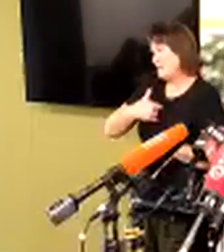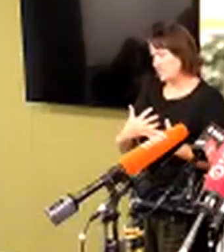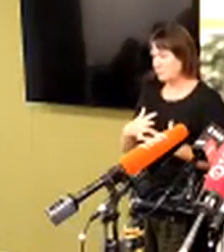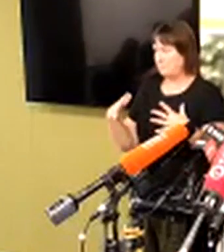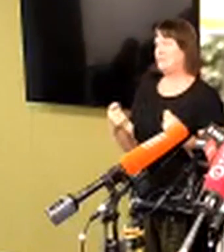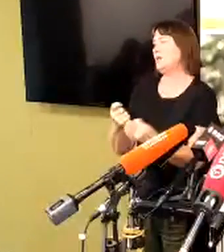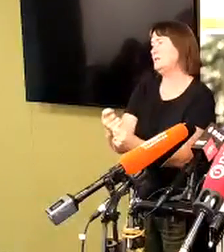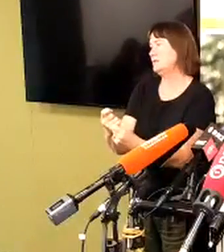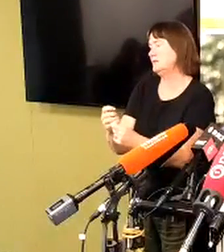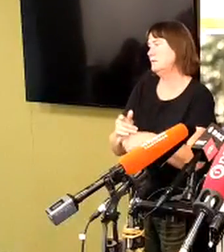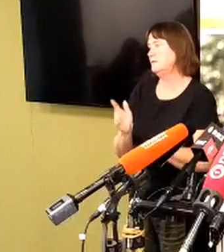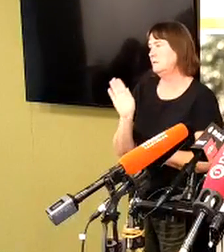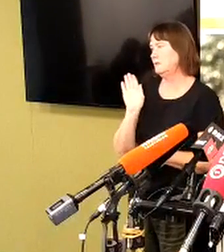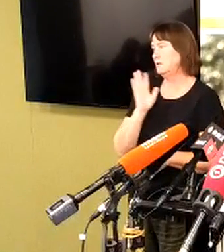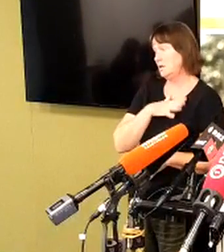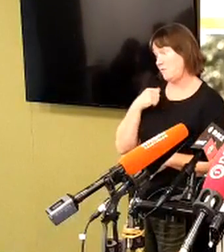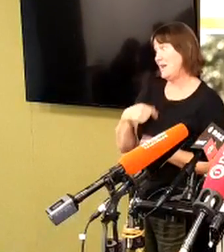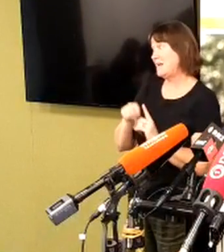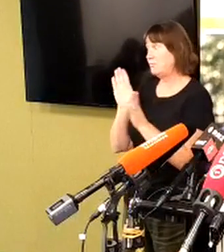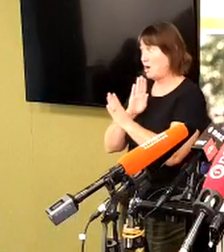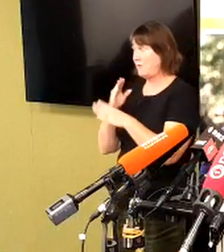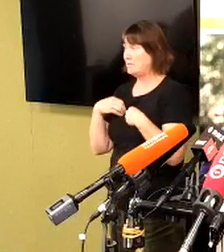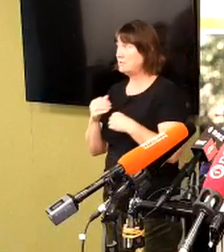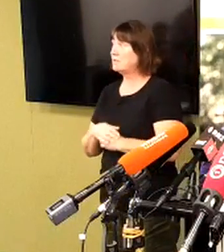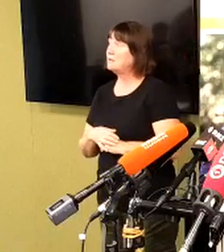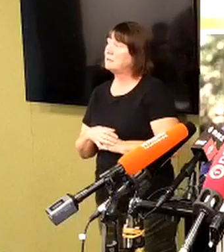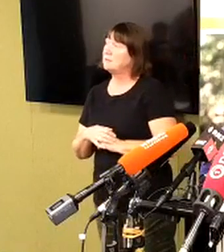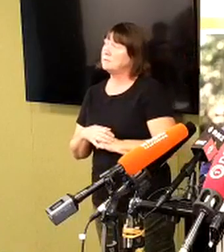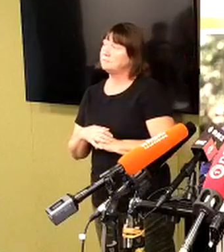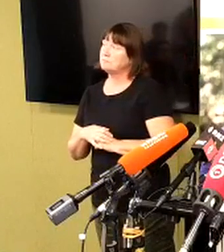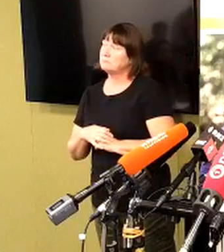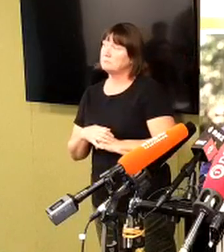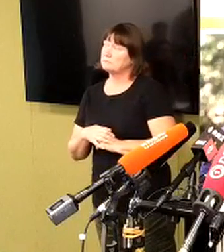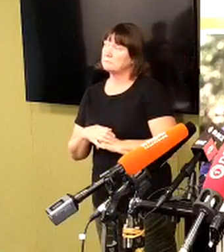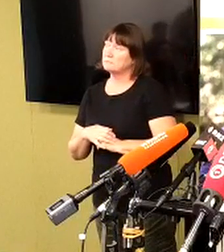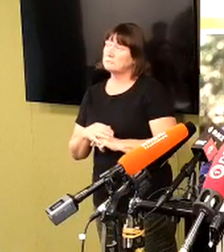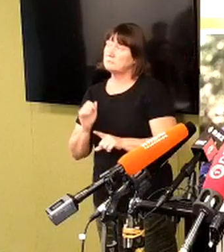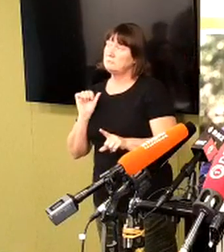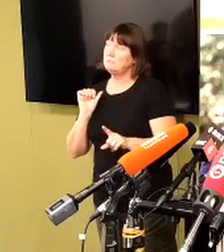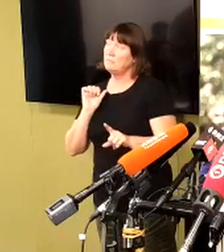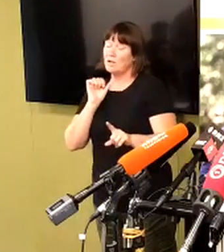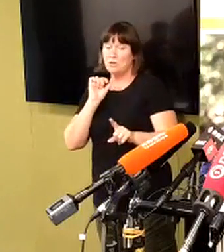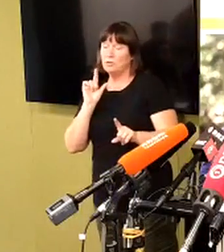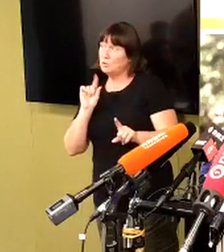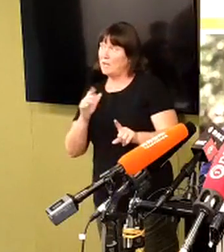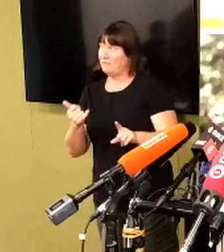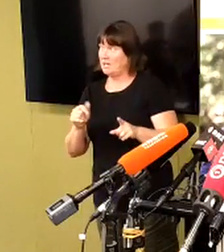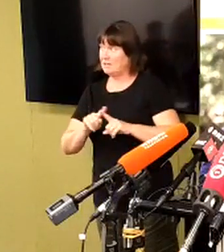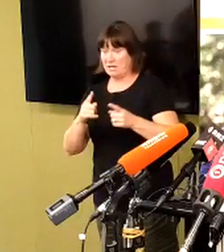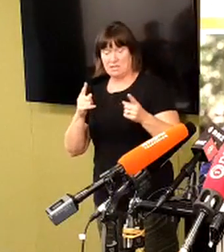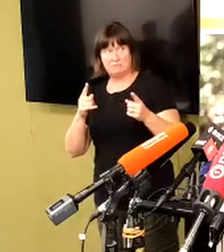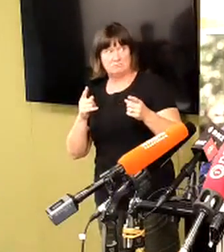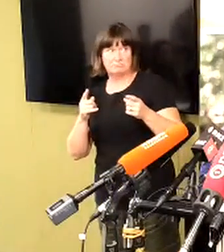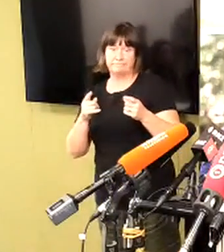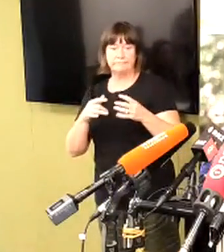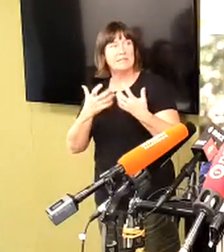looking, at virtual reality technologies if it was to proceed for GPs to use? For what purpose?